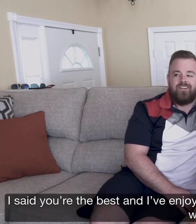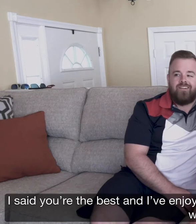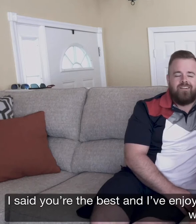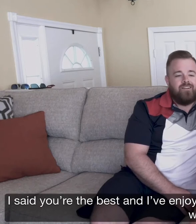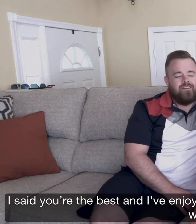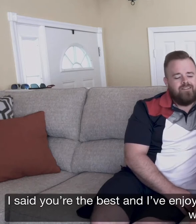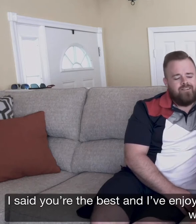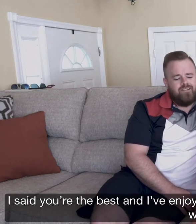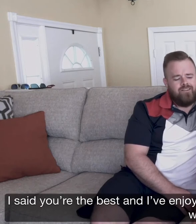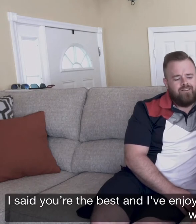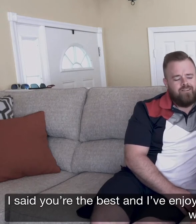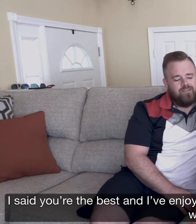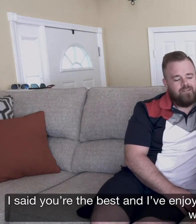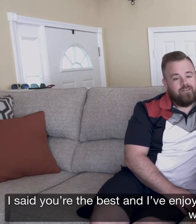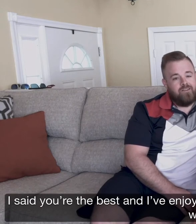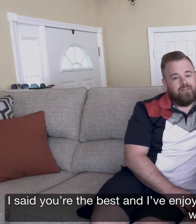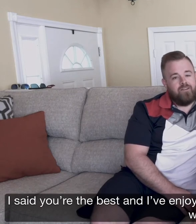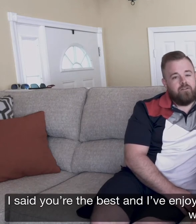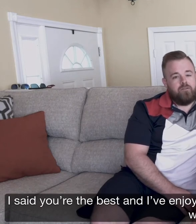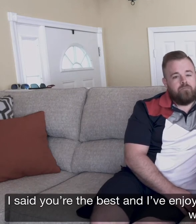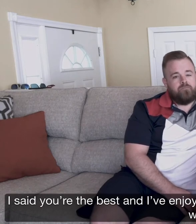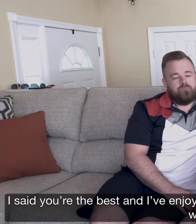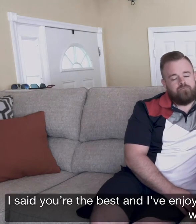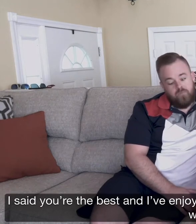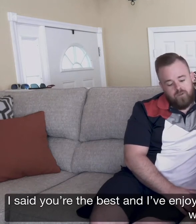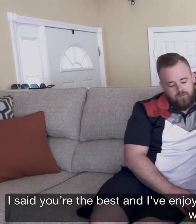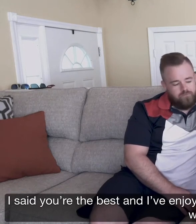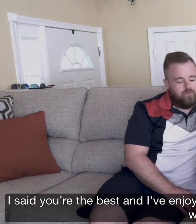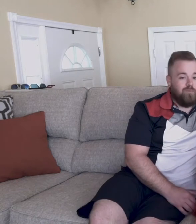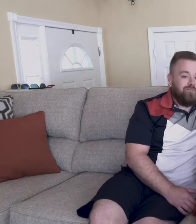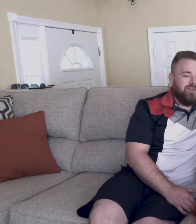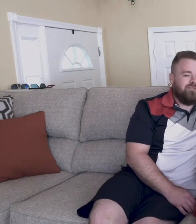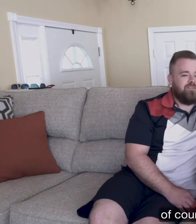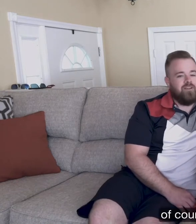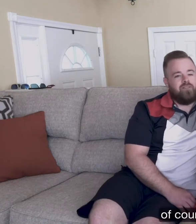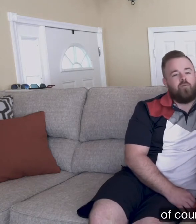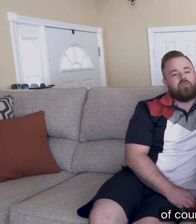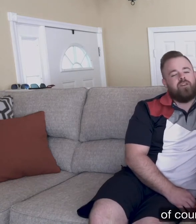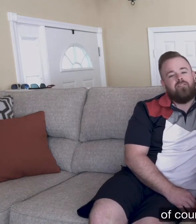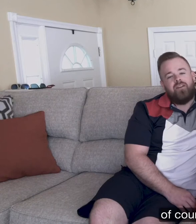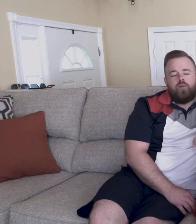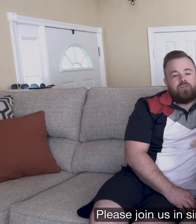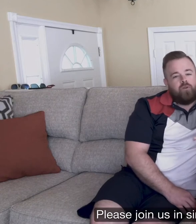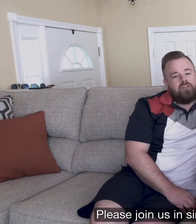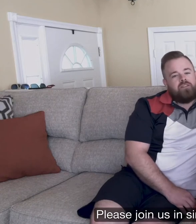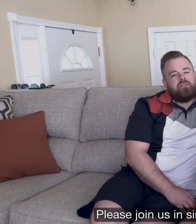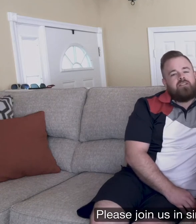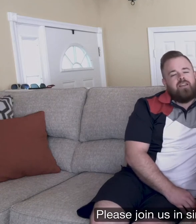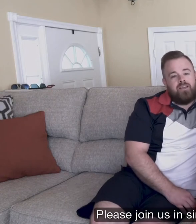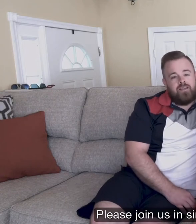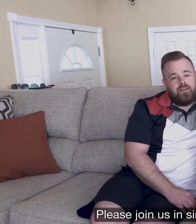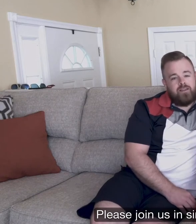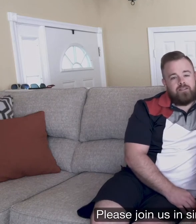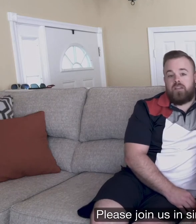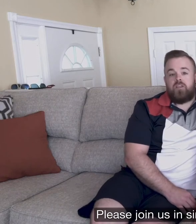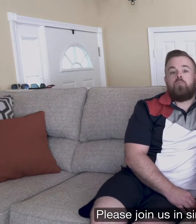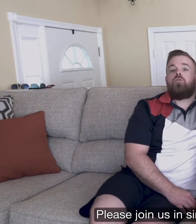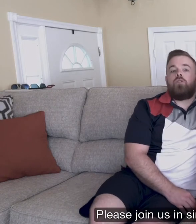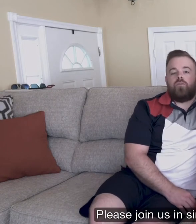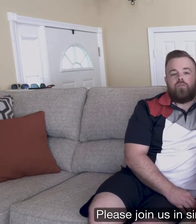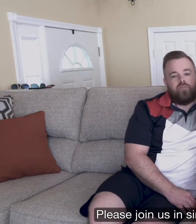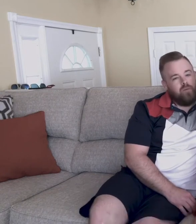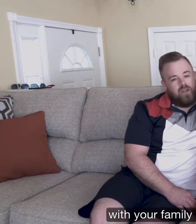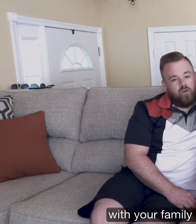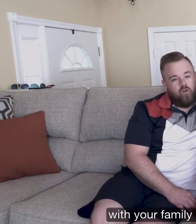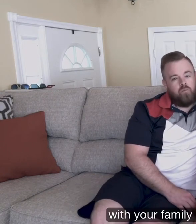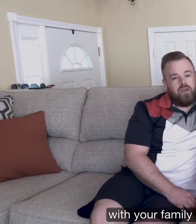I said you're the best, and I enjoyed every minute being stuck in the house with you. Well, of course you have. Please join us in singing, taking